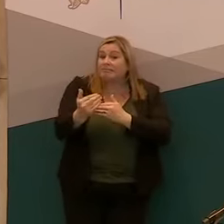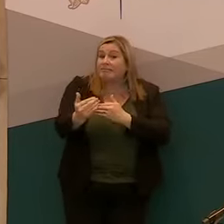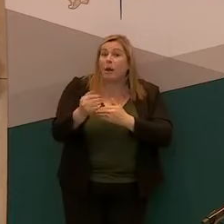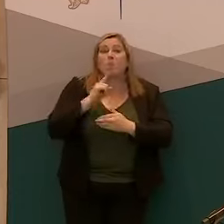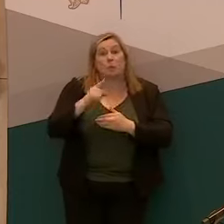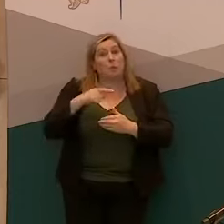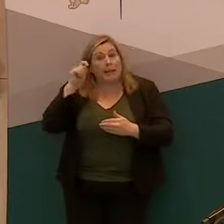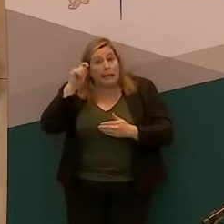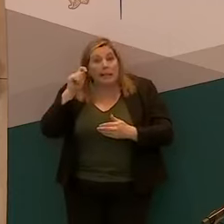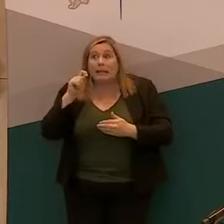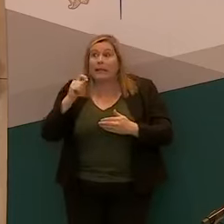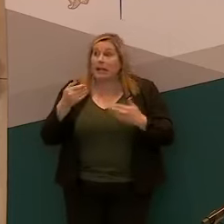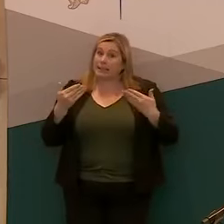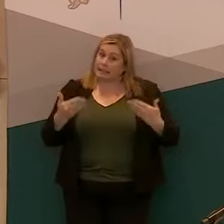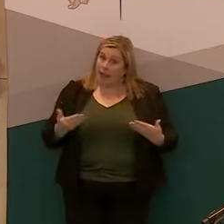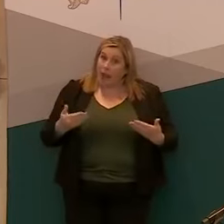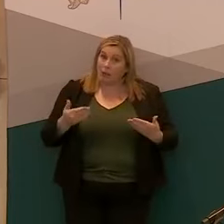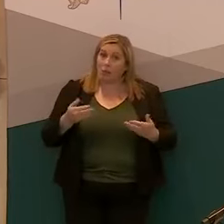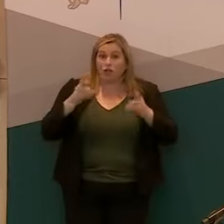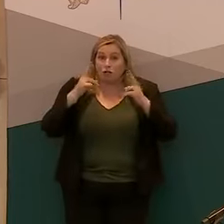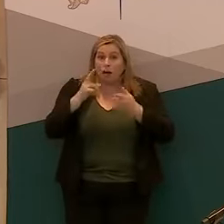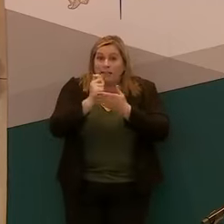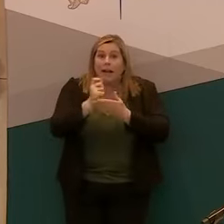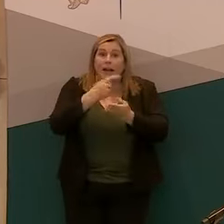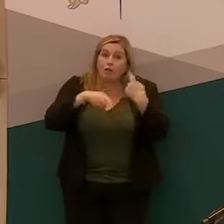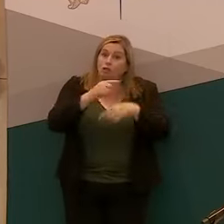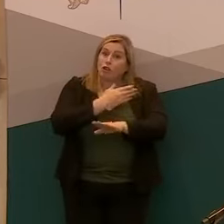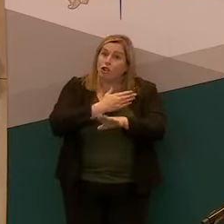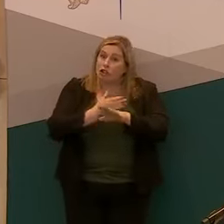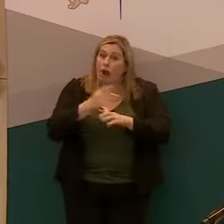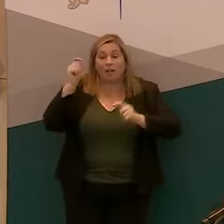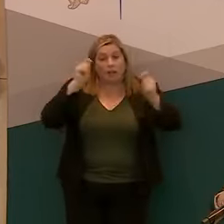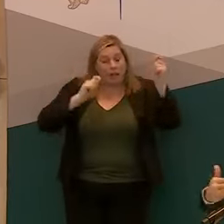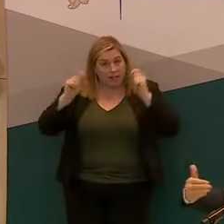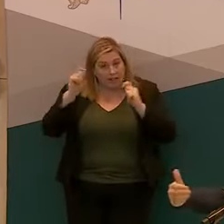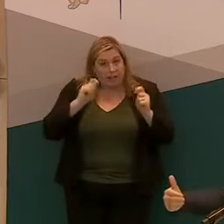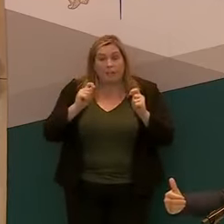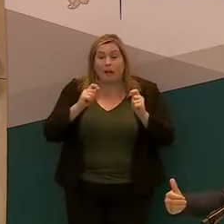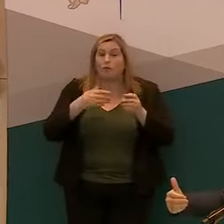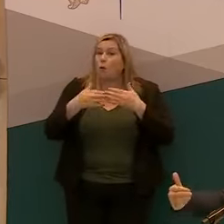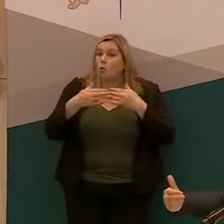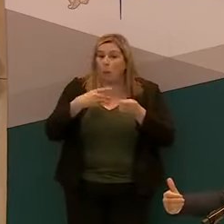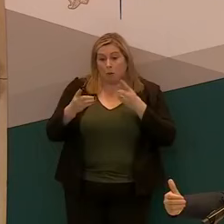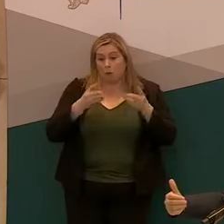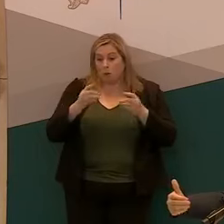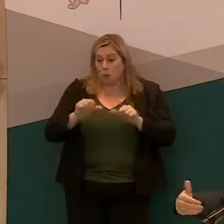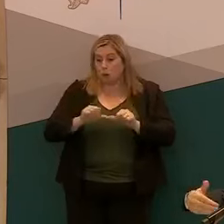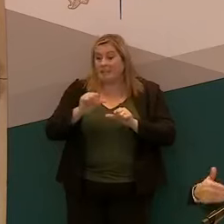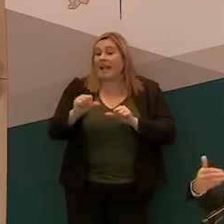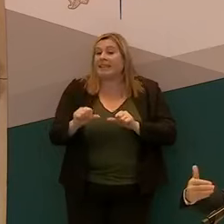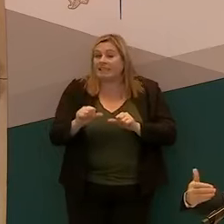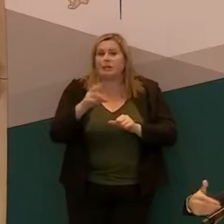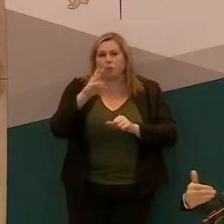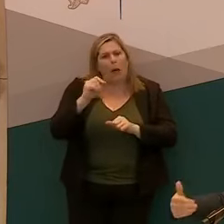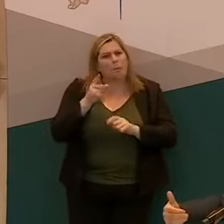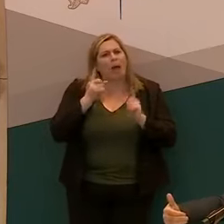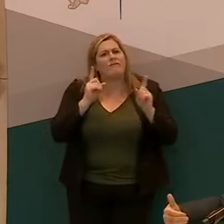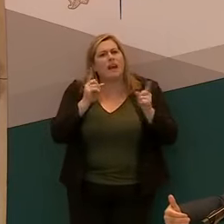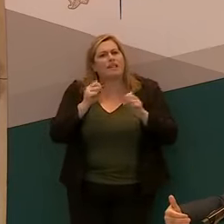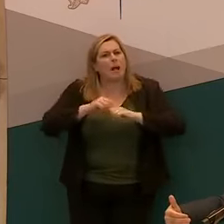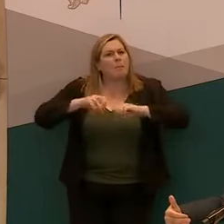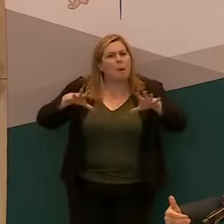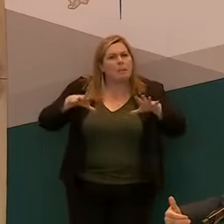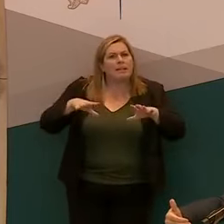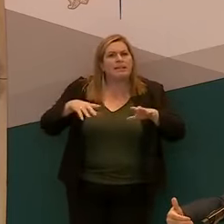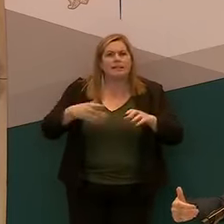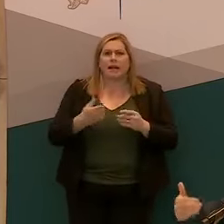think now is the right time for us to start to think about measures, and that's why we've been advising the public around people who've been staying away from